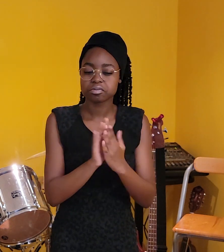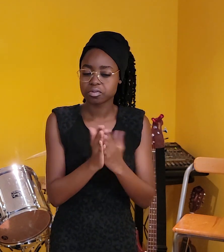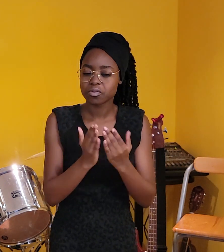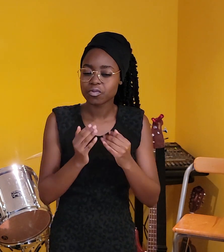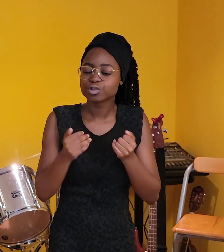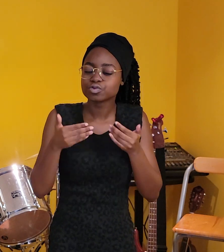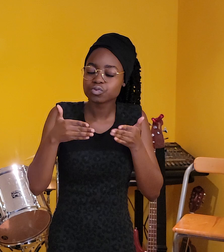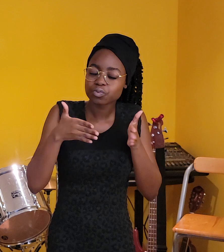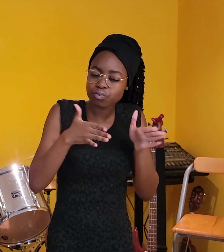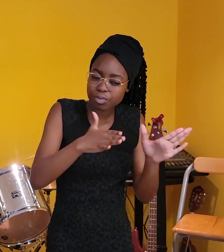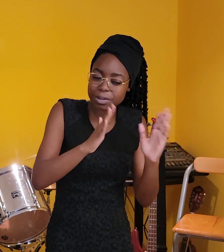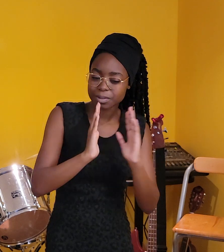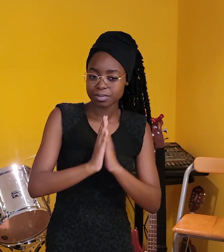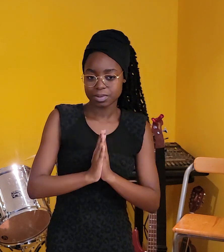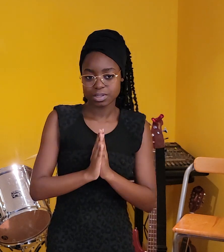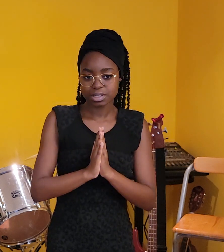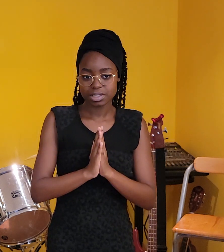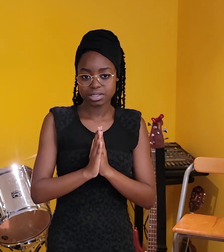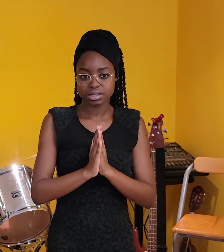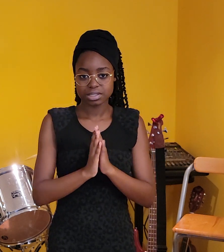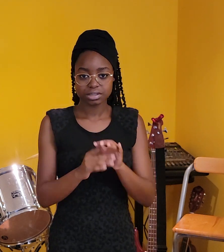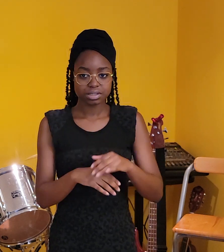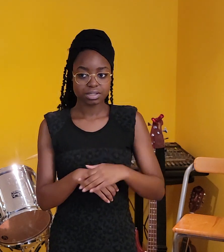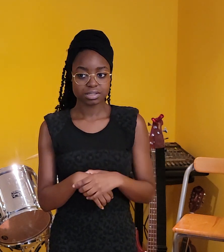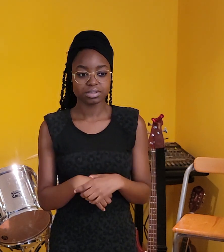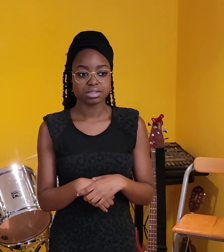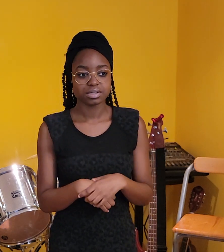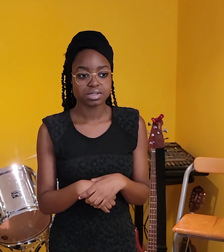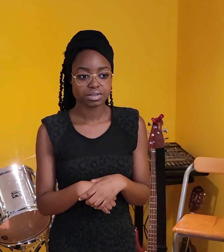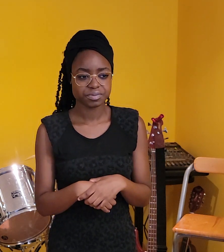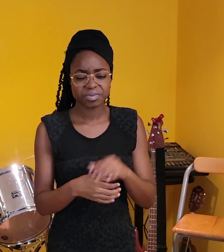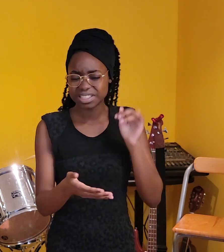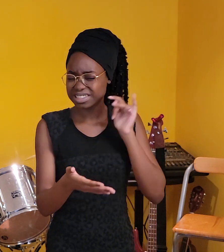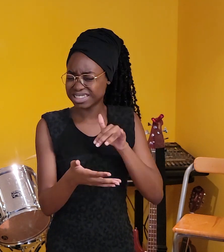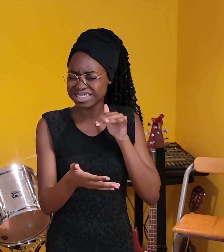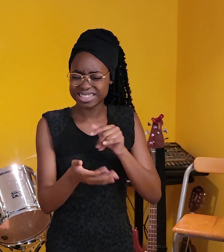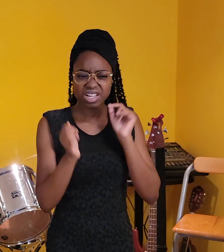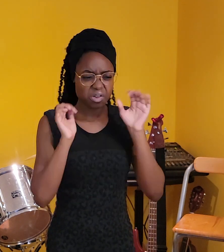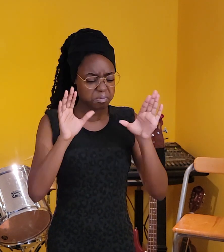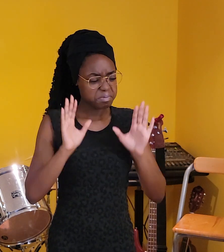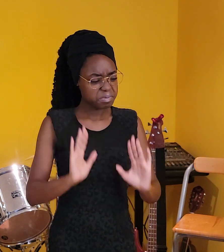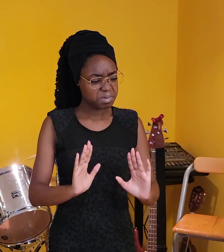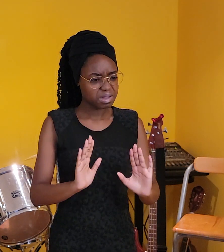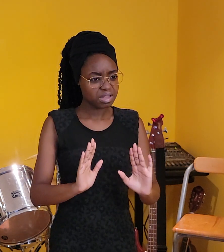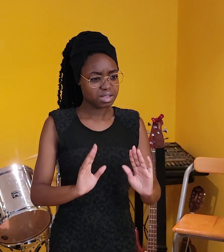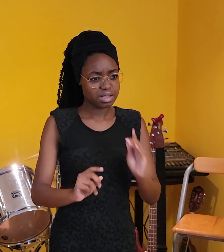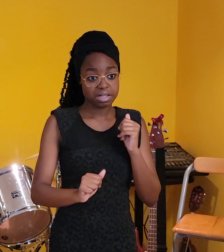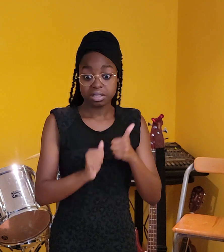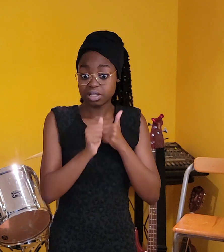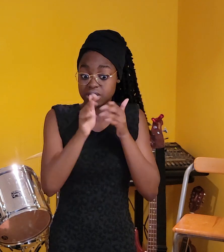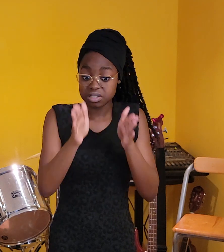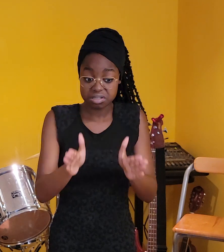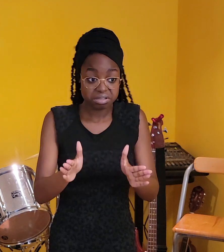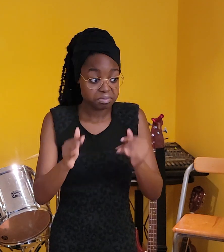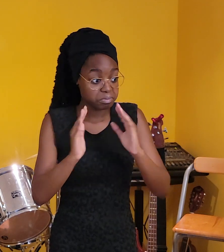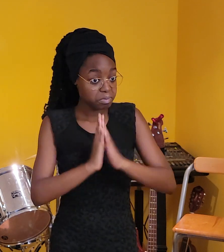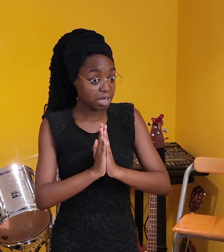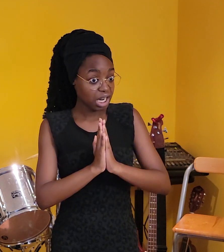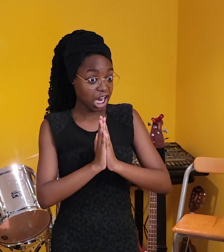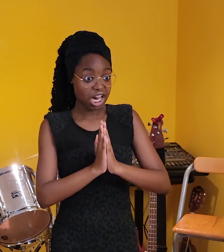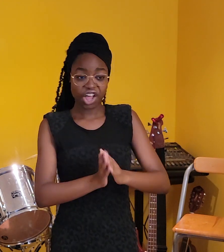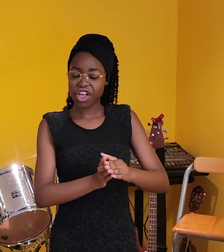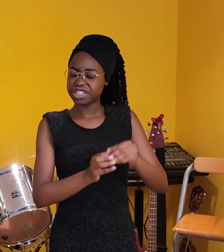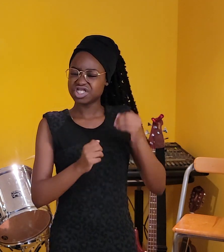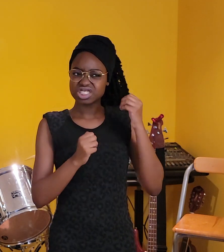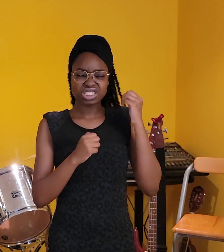And just studying it, it's amazing. Just studying, you know, what we call the disciples' prayer is just mind-blowing. I mean,